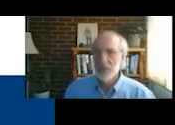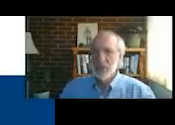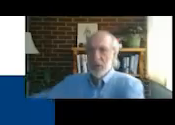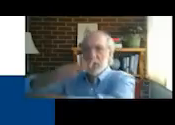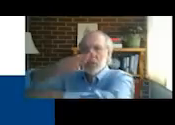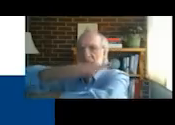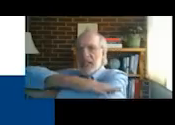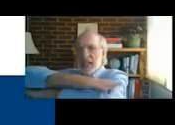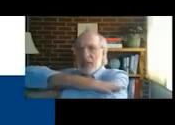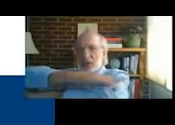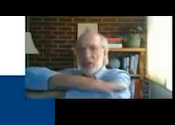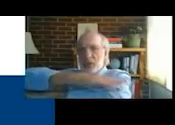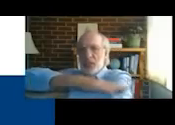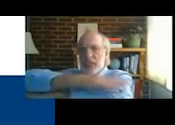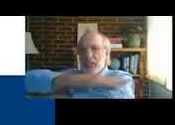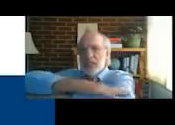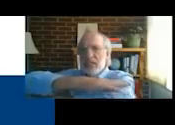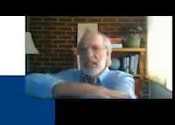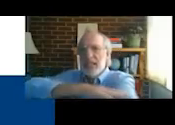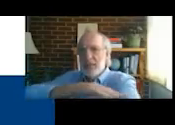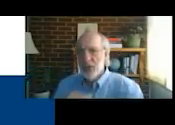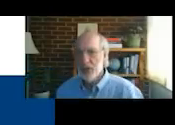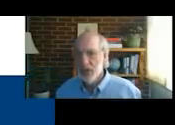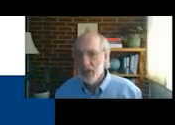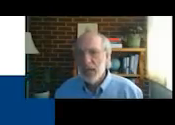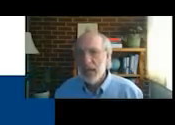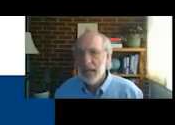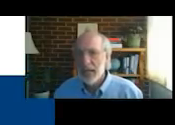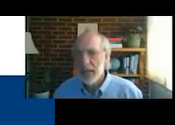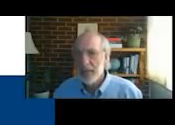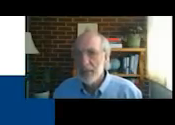table. Sign language, it would be table.